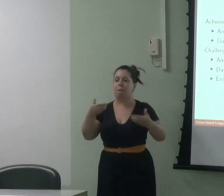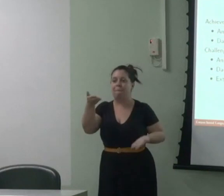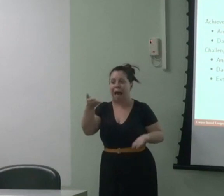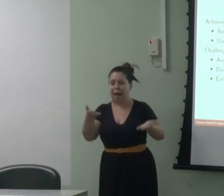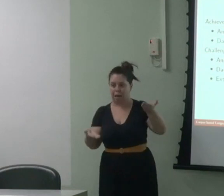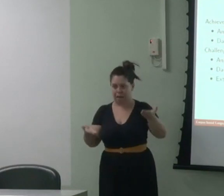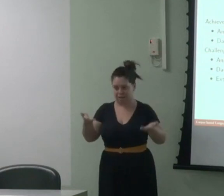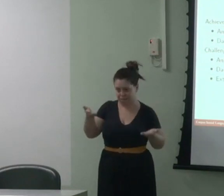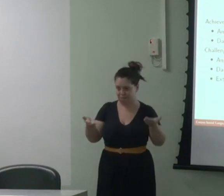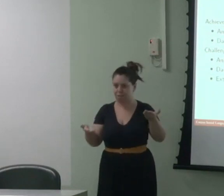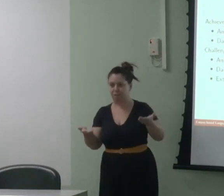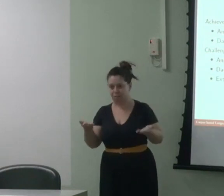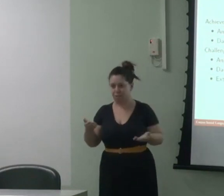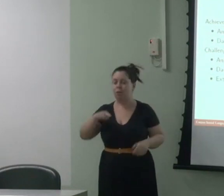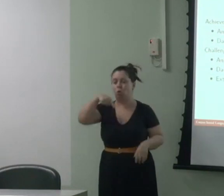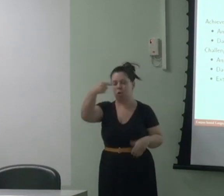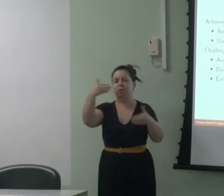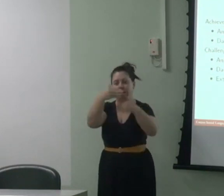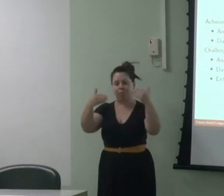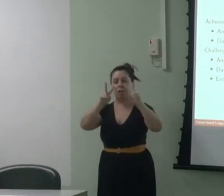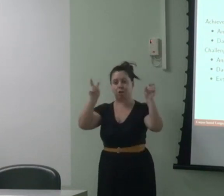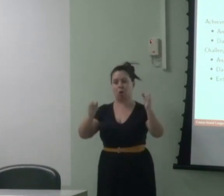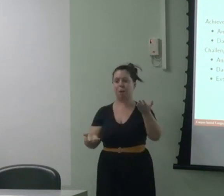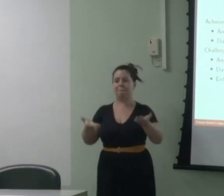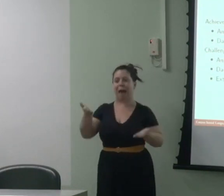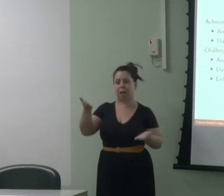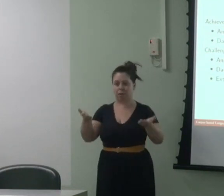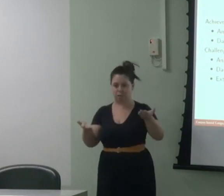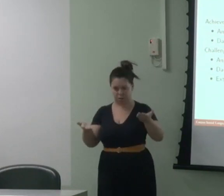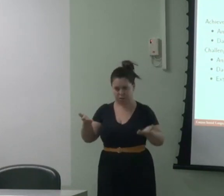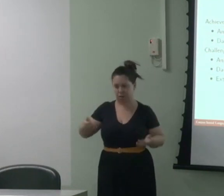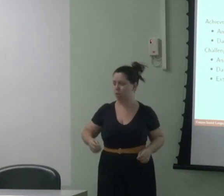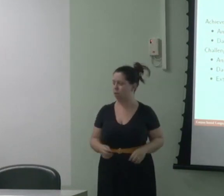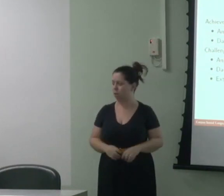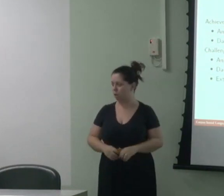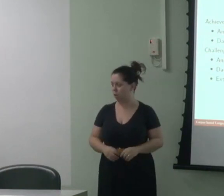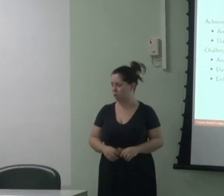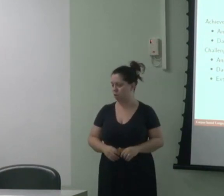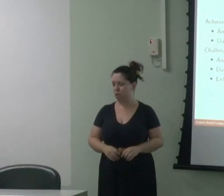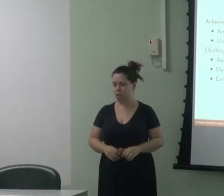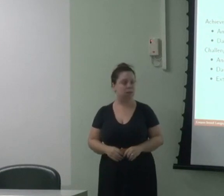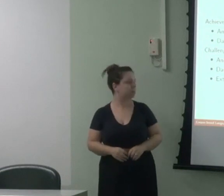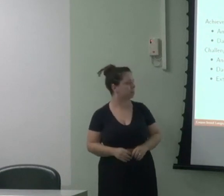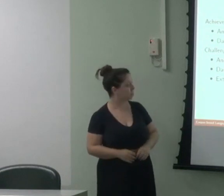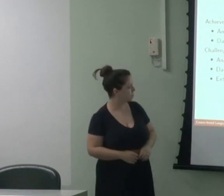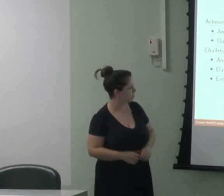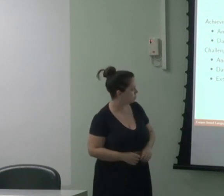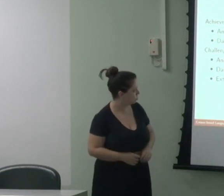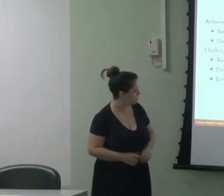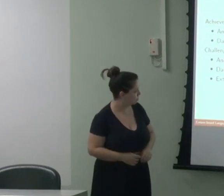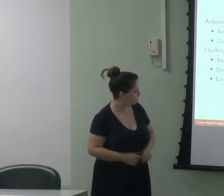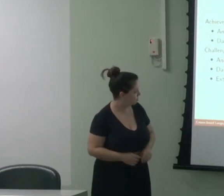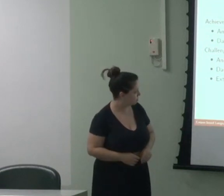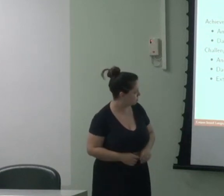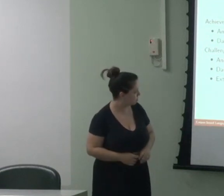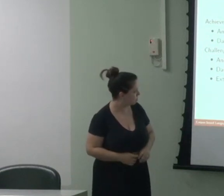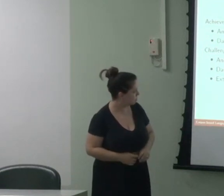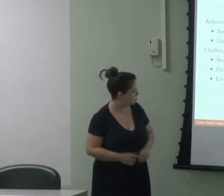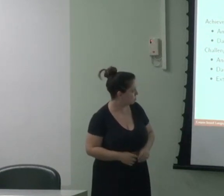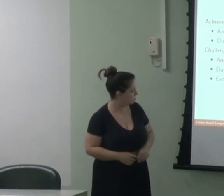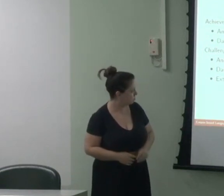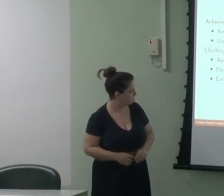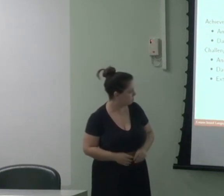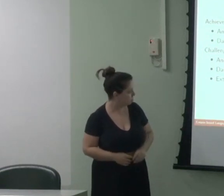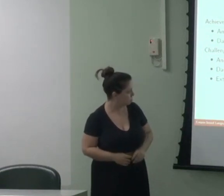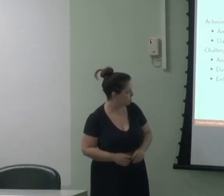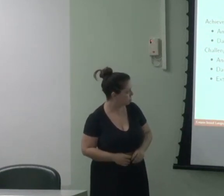will have, the next slides will be about balancing the data set in terms of languages covered. And the last thing I will have will be about